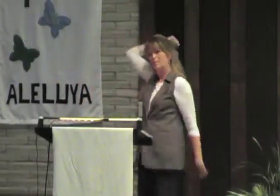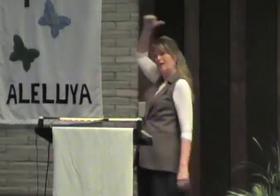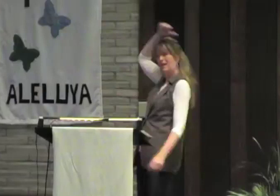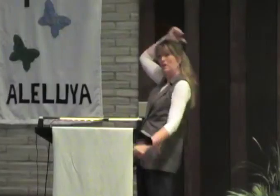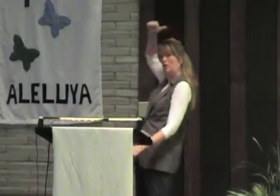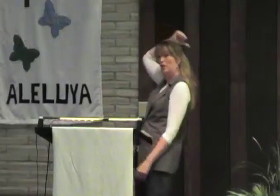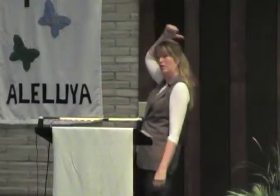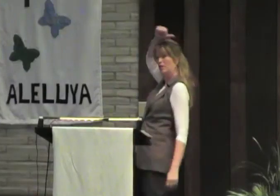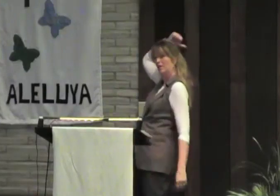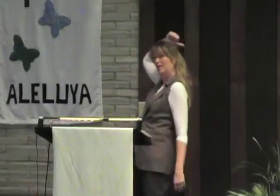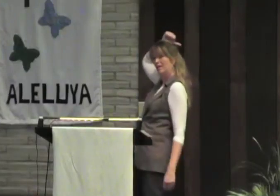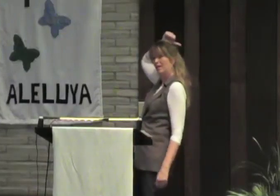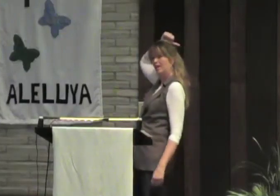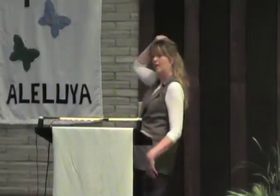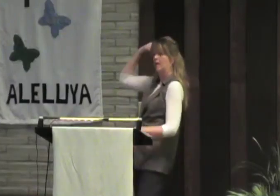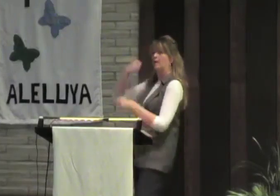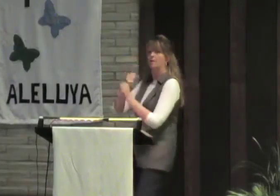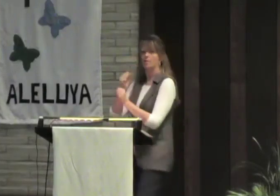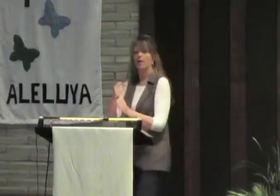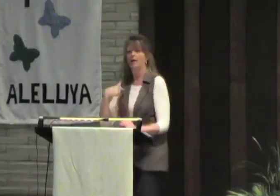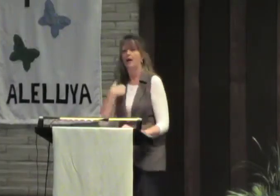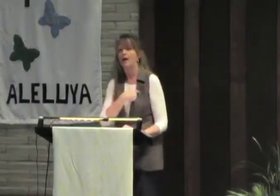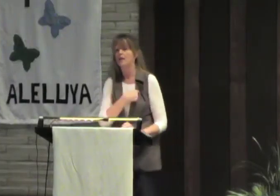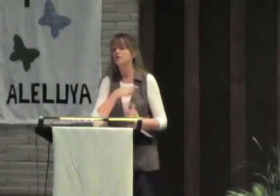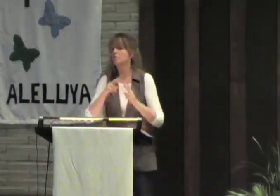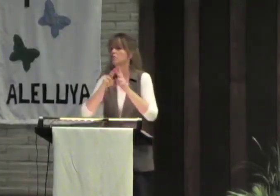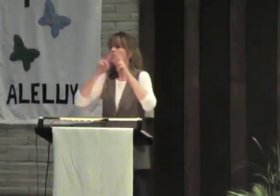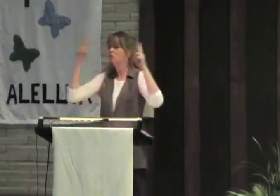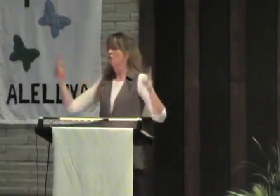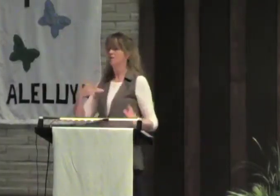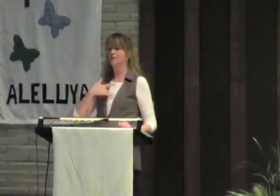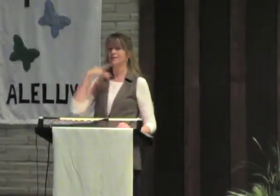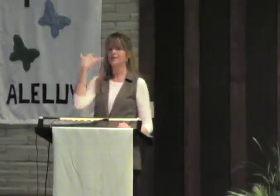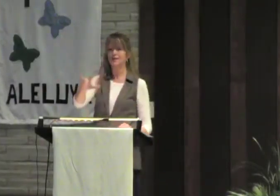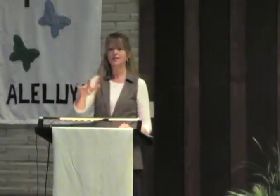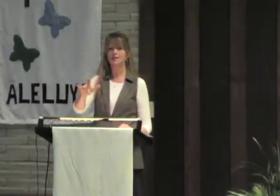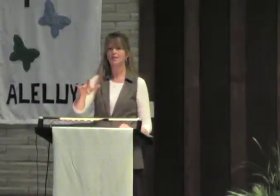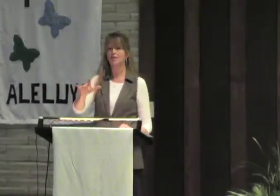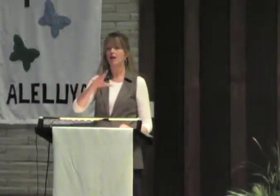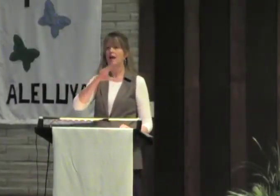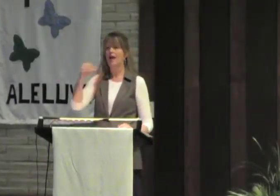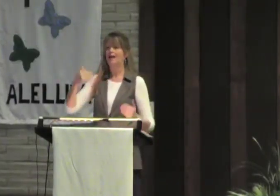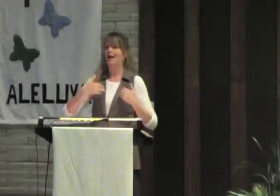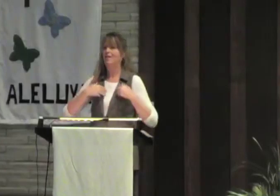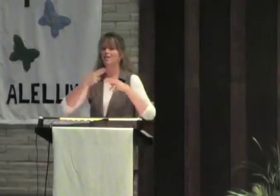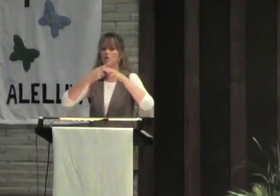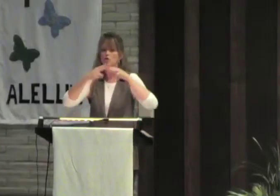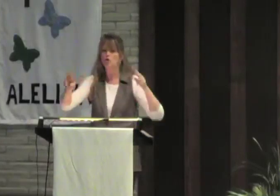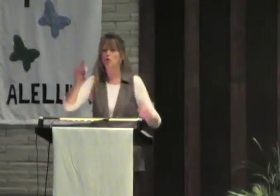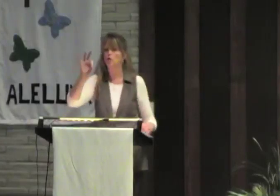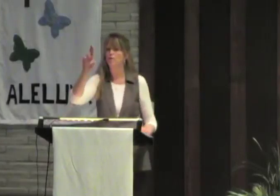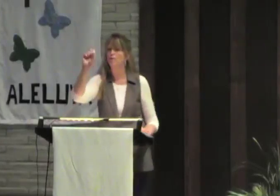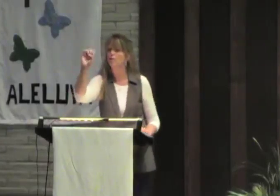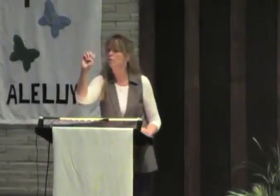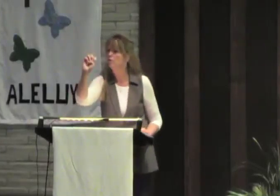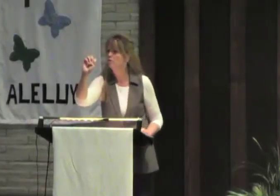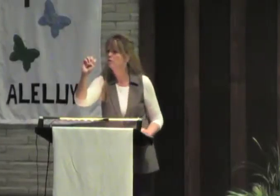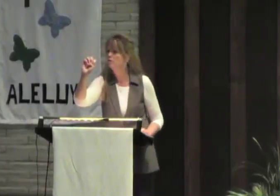And it's from things that happened way back when. And it makes us so very sensitive and have a